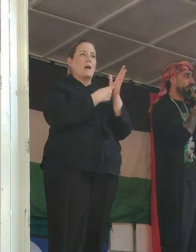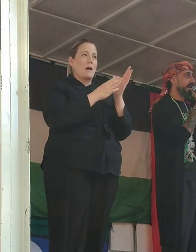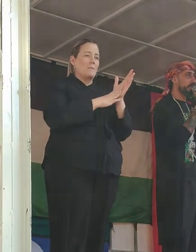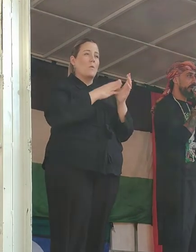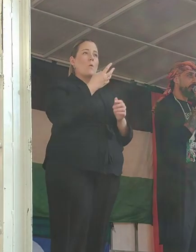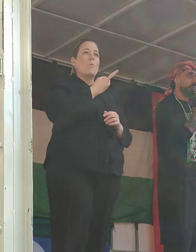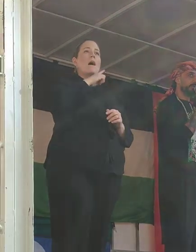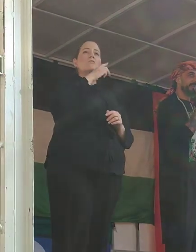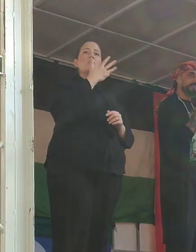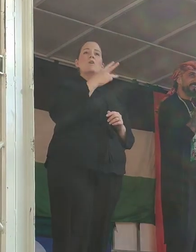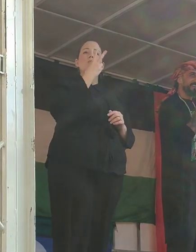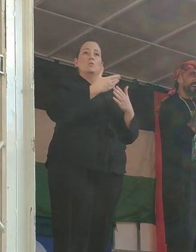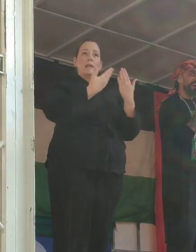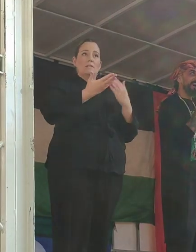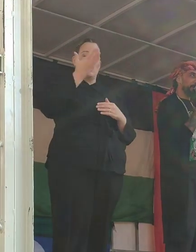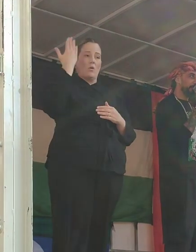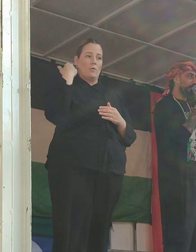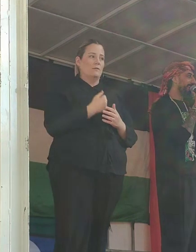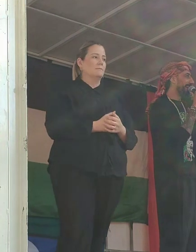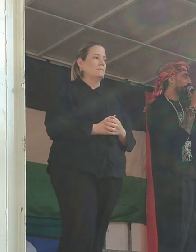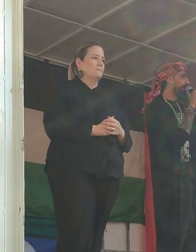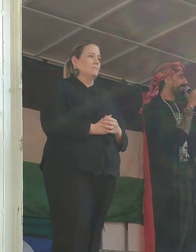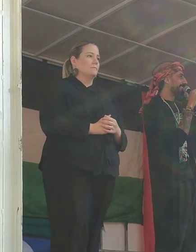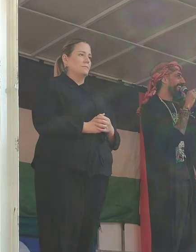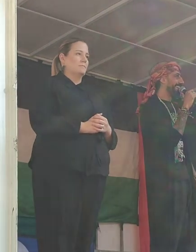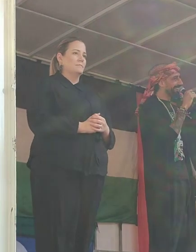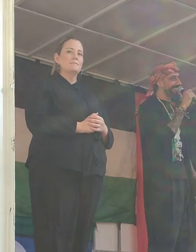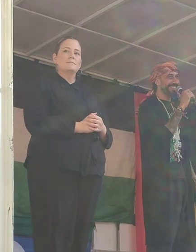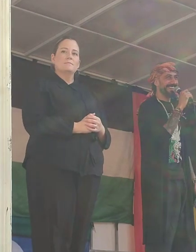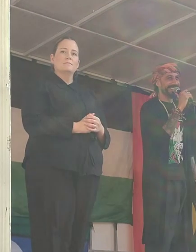192 days ago, Ammo Ihab